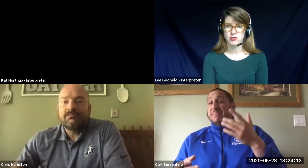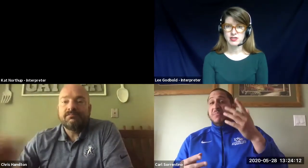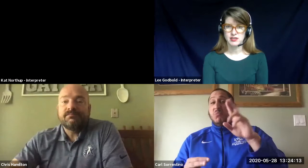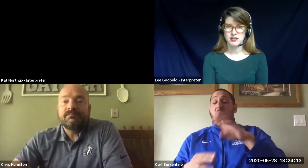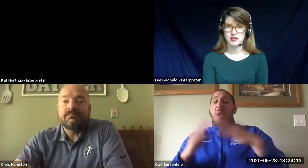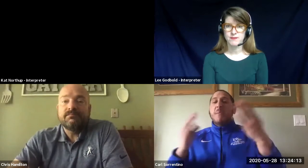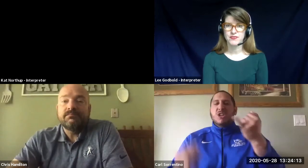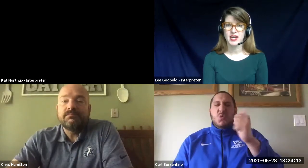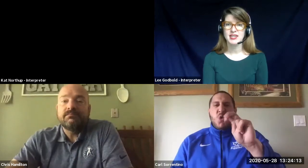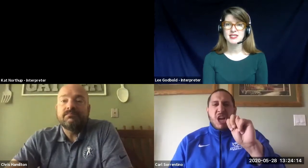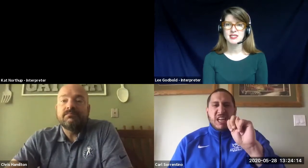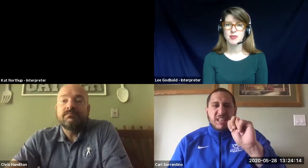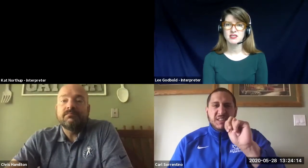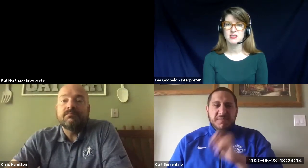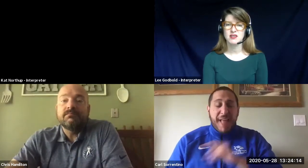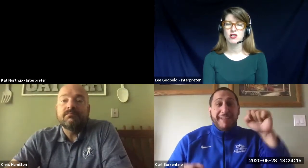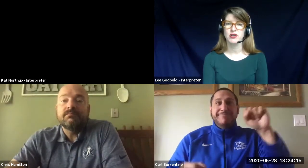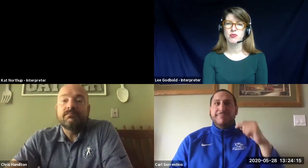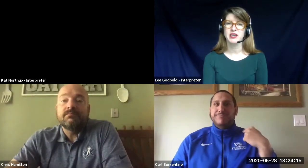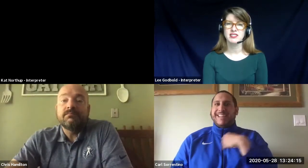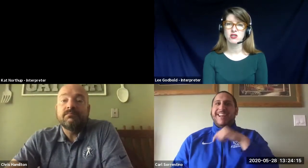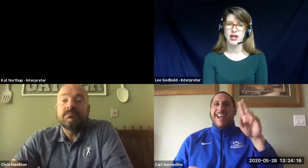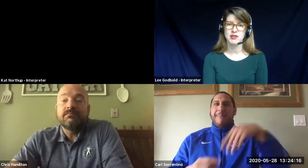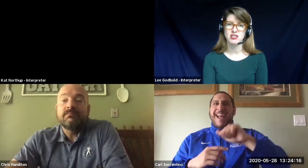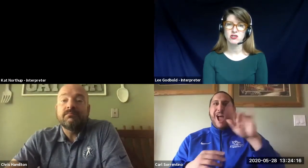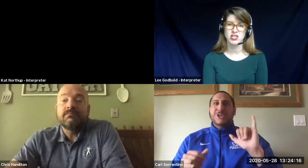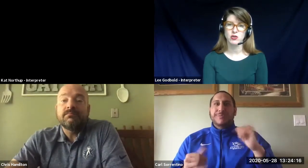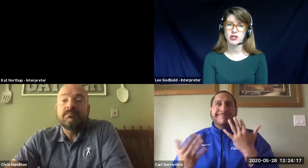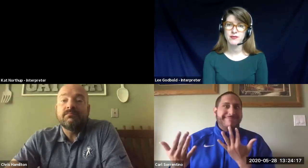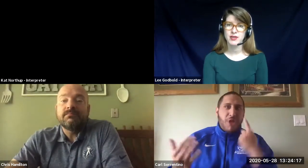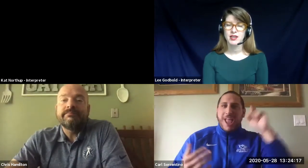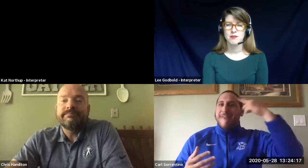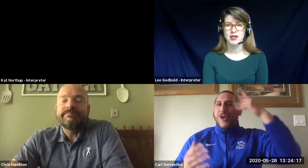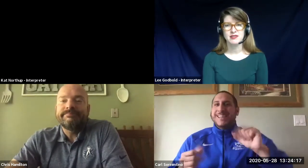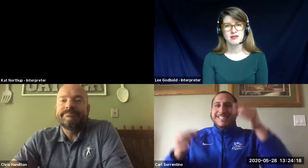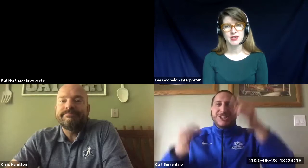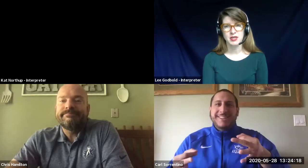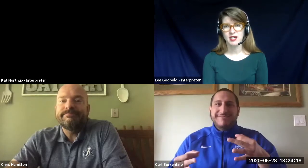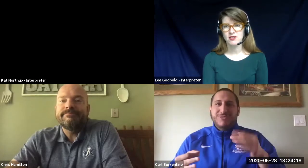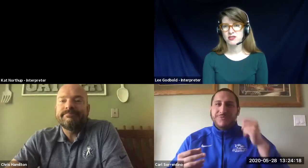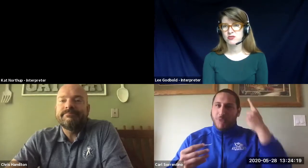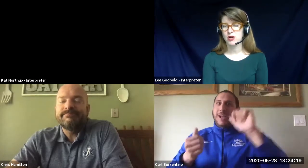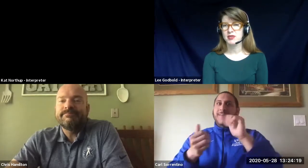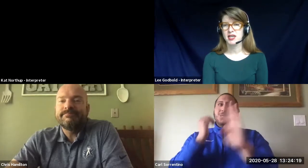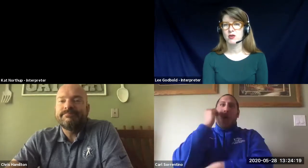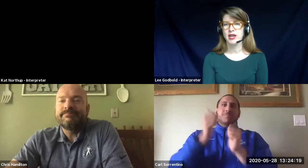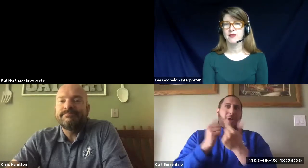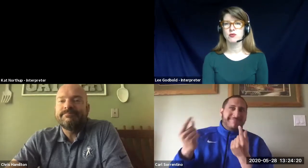our fall seasons. I suspect our reopening isn't going to happen until January, But like many others, we're up in the air. We have to rely